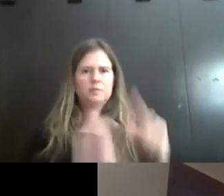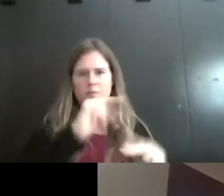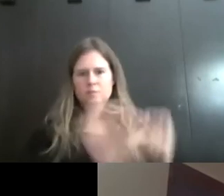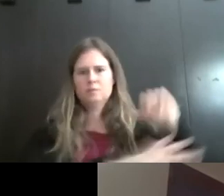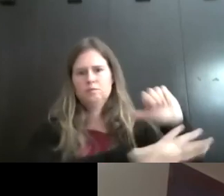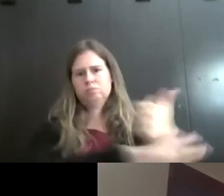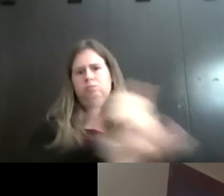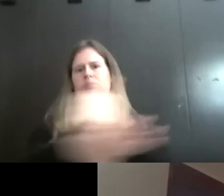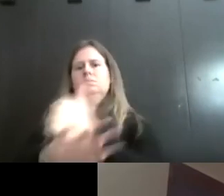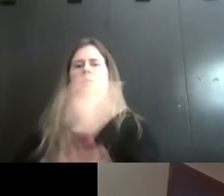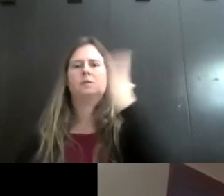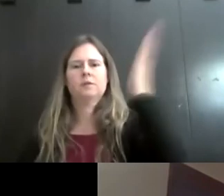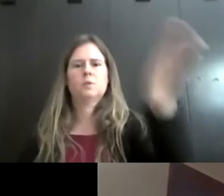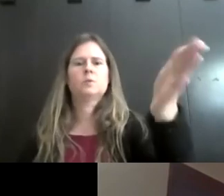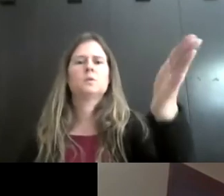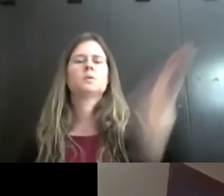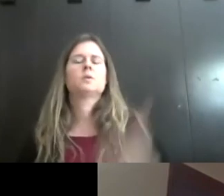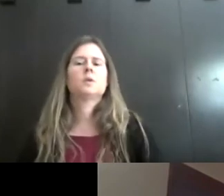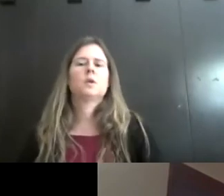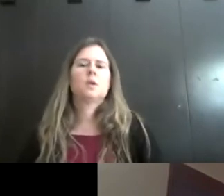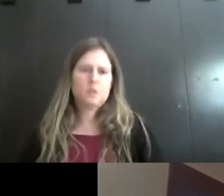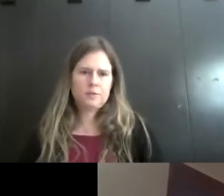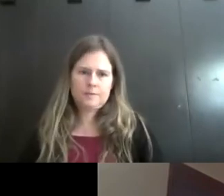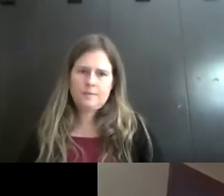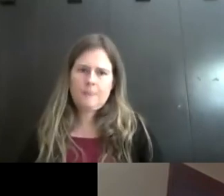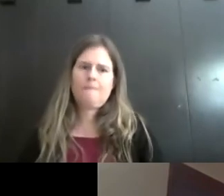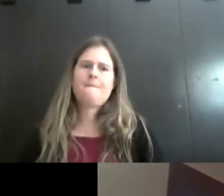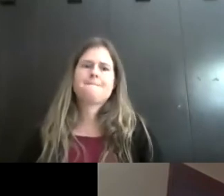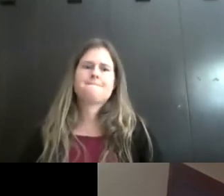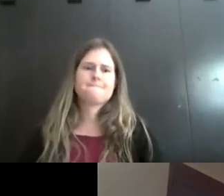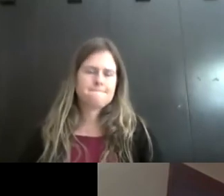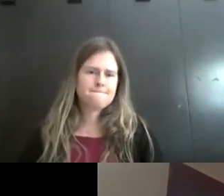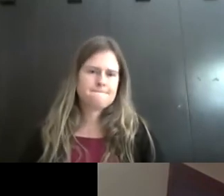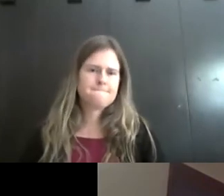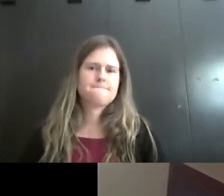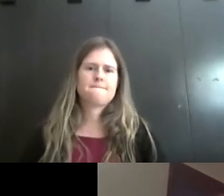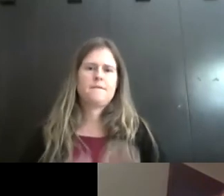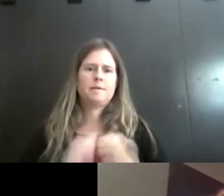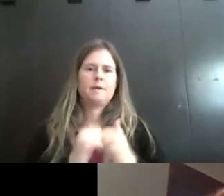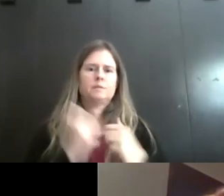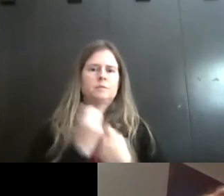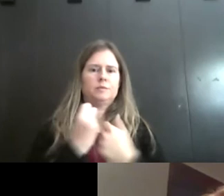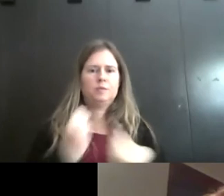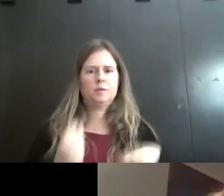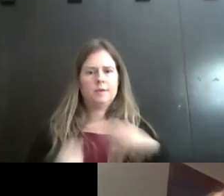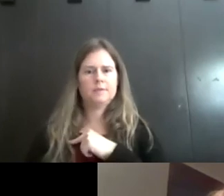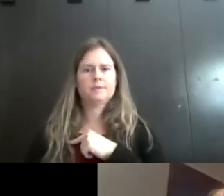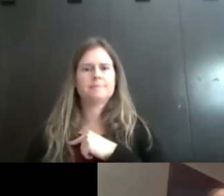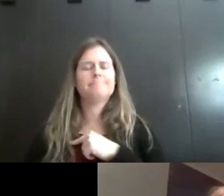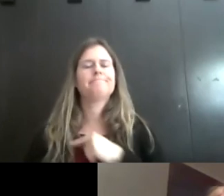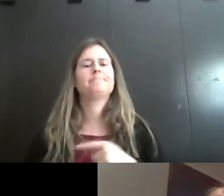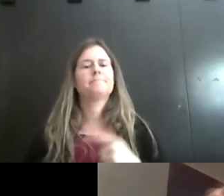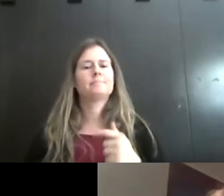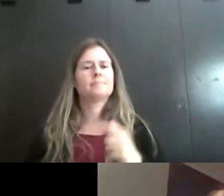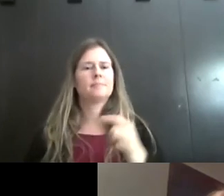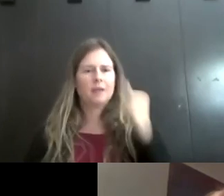future. It'll set a precedent. So that's another way you can support. And if you know any Chumash people, take us